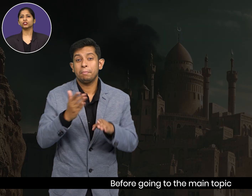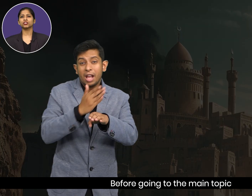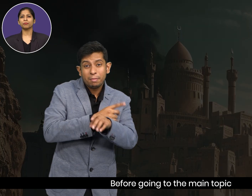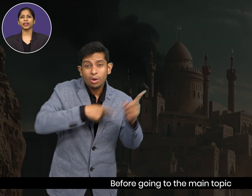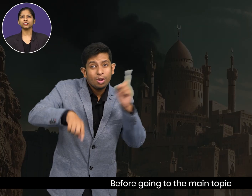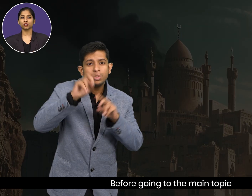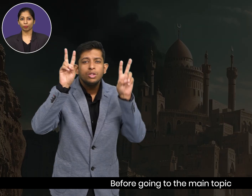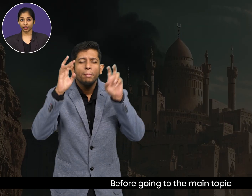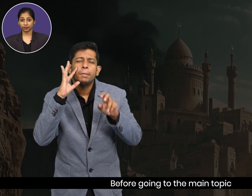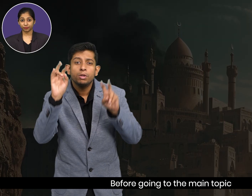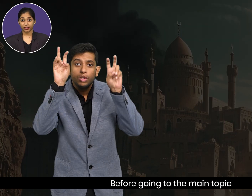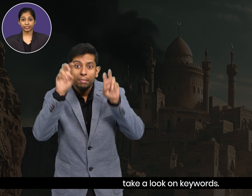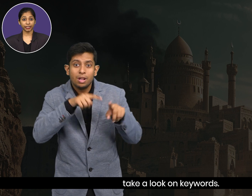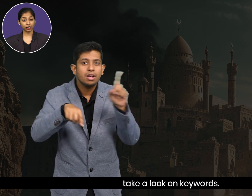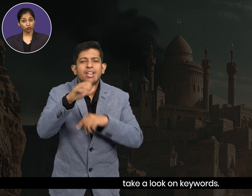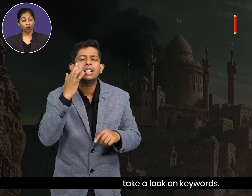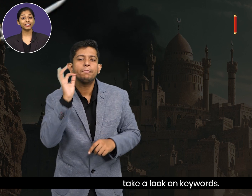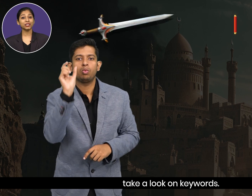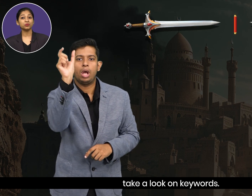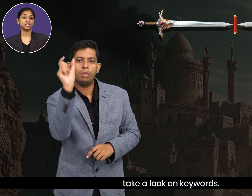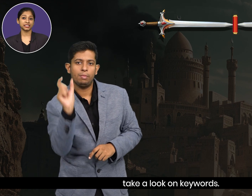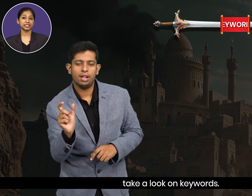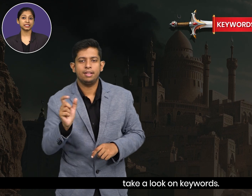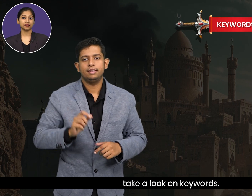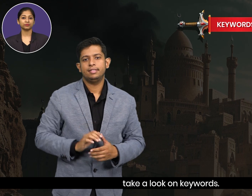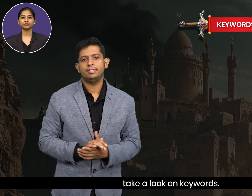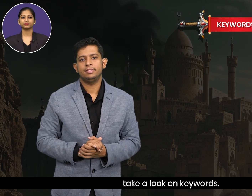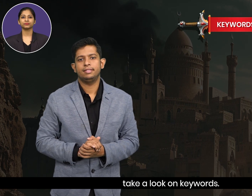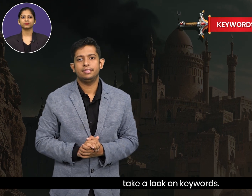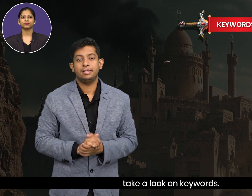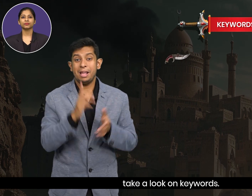Before going to the main topic, take a look on keywords.